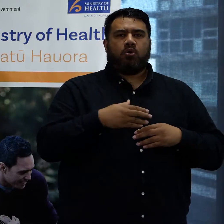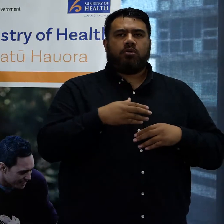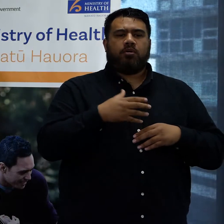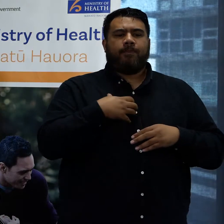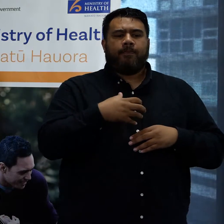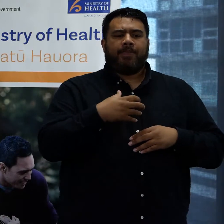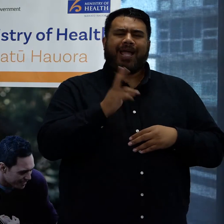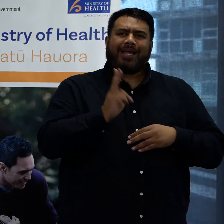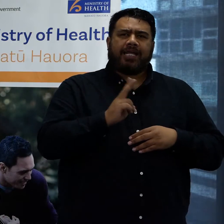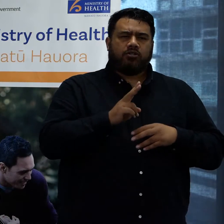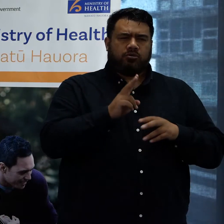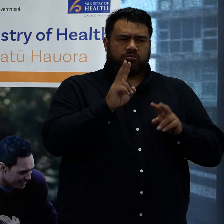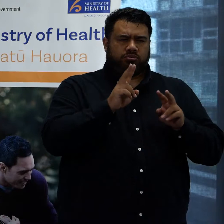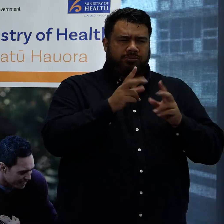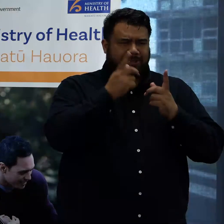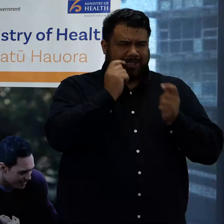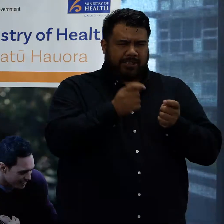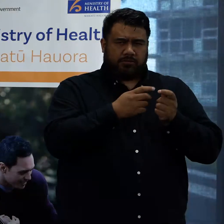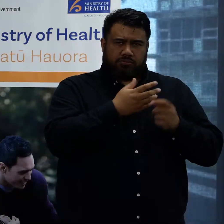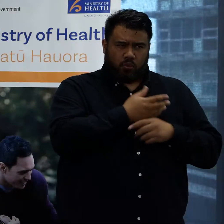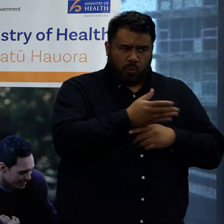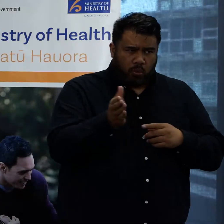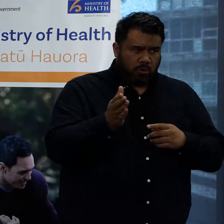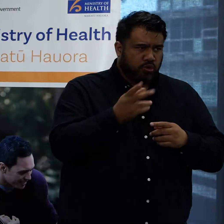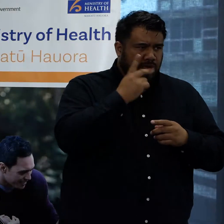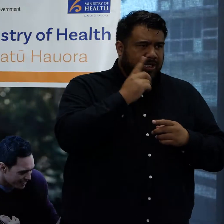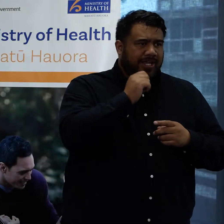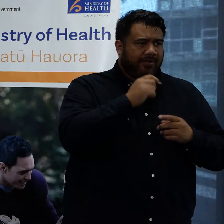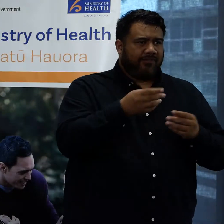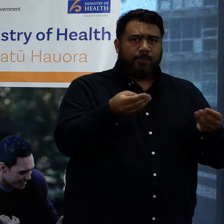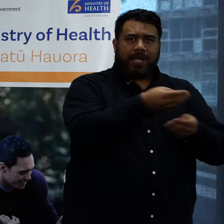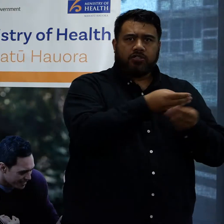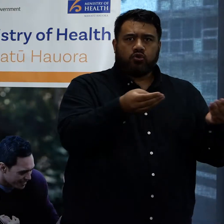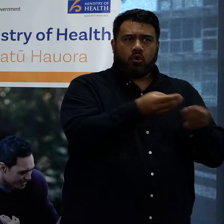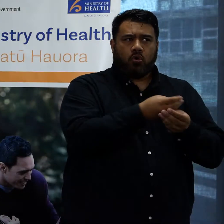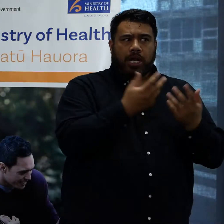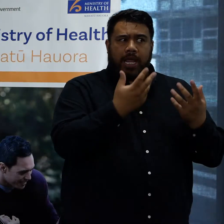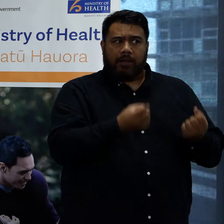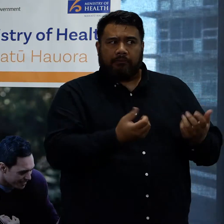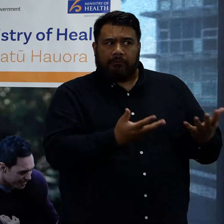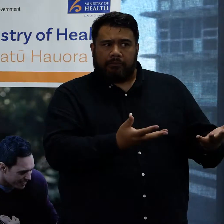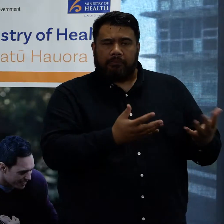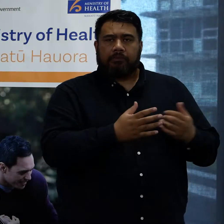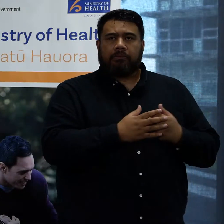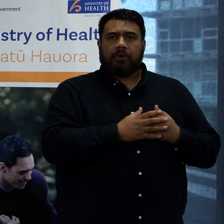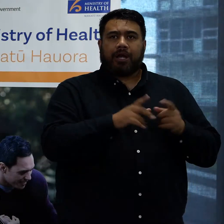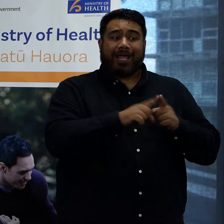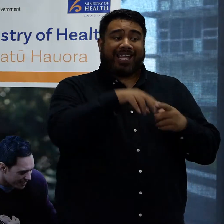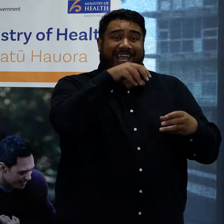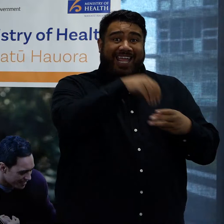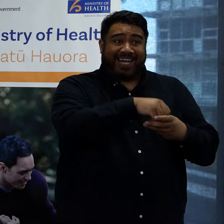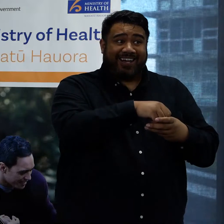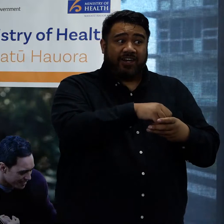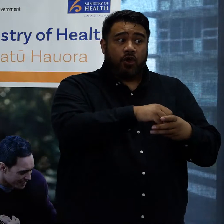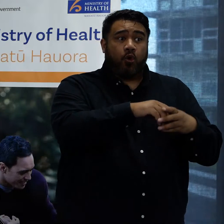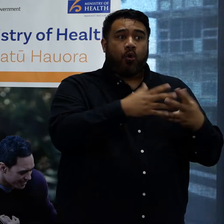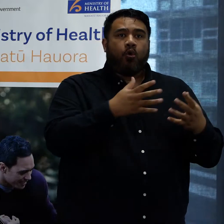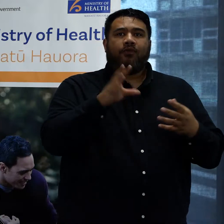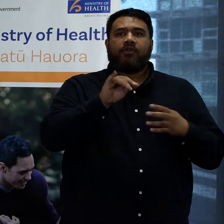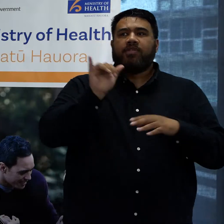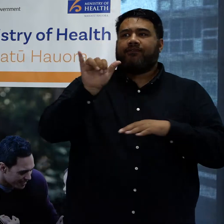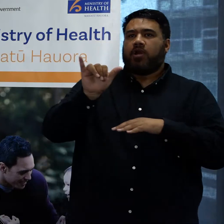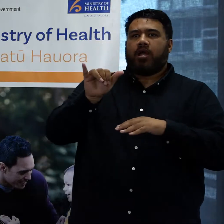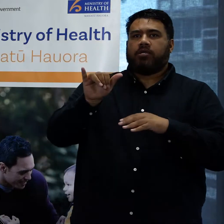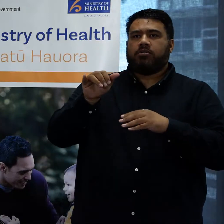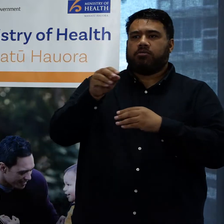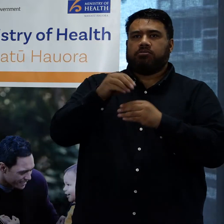and just see, had there been any potential cross-infection either inside the MIF facility or on the flight